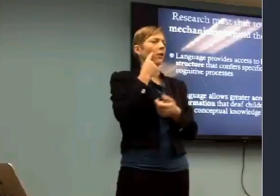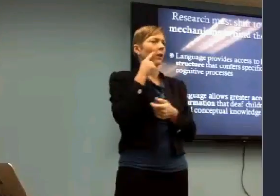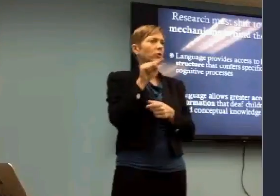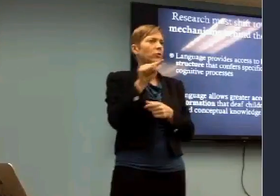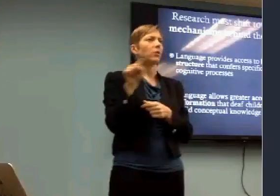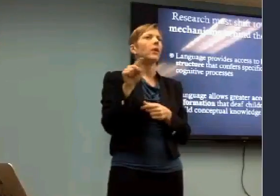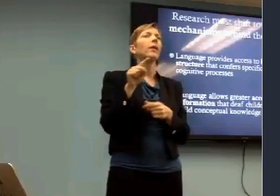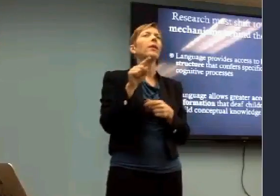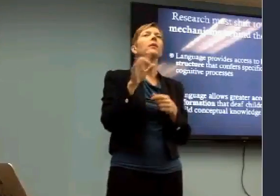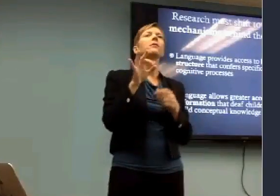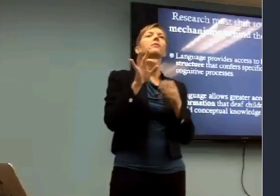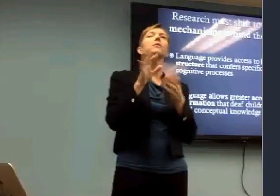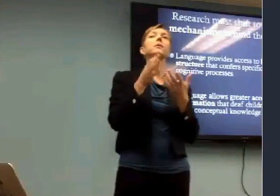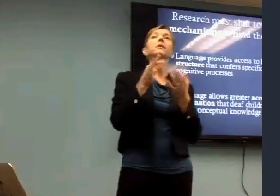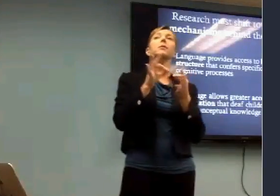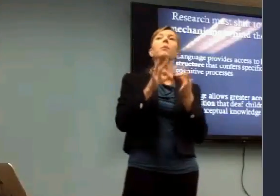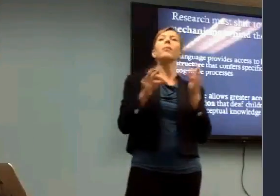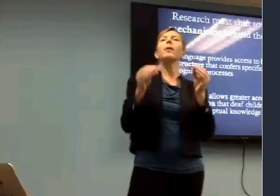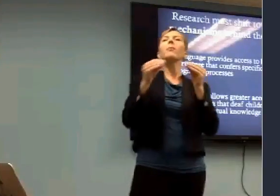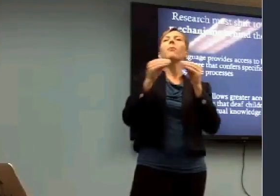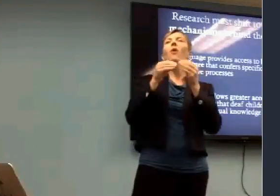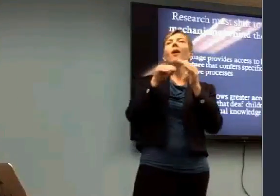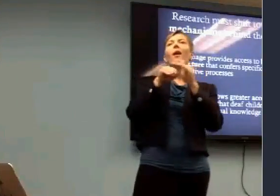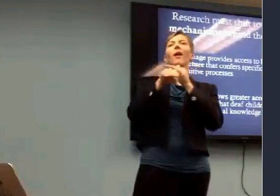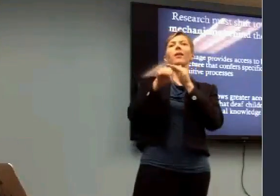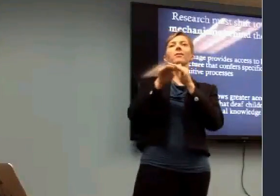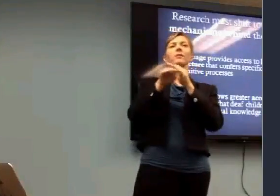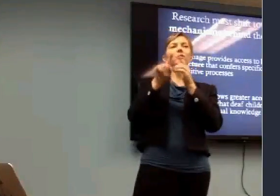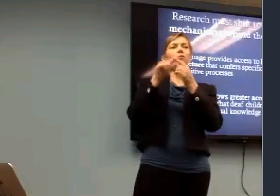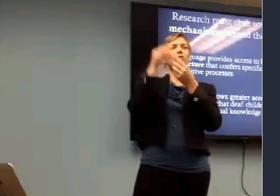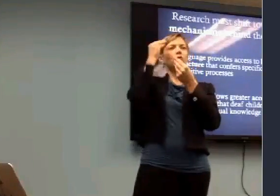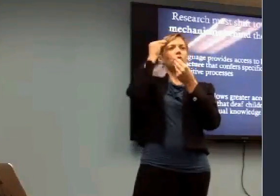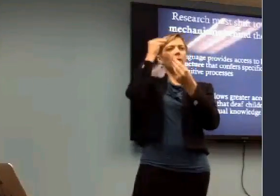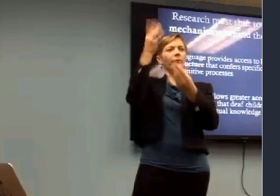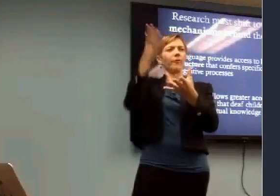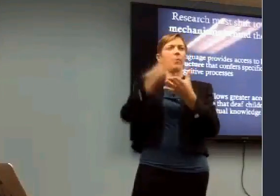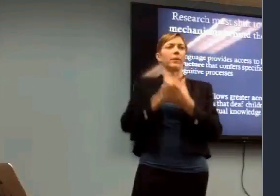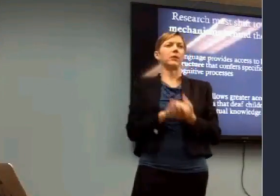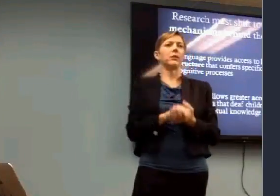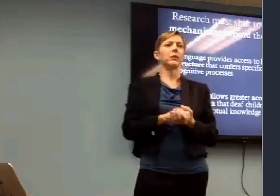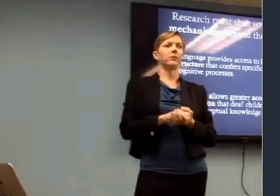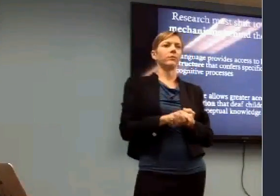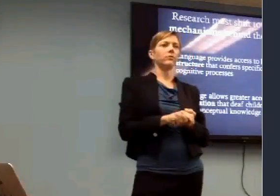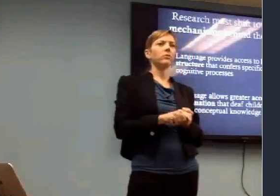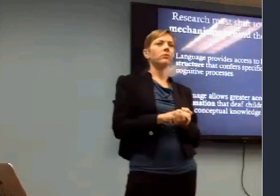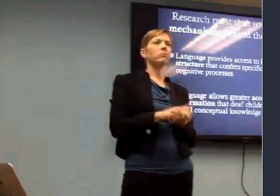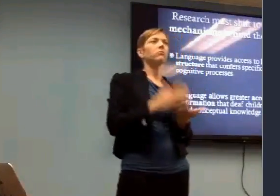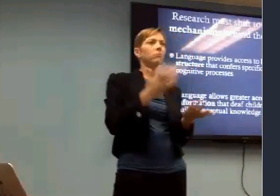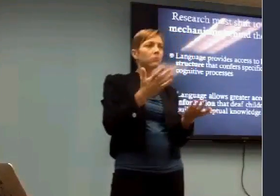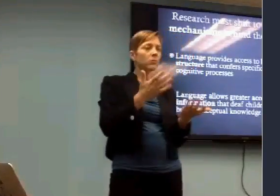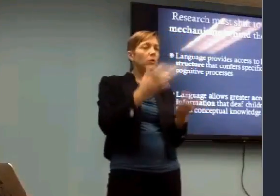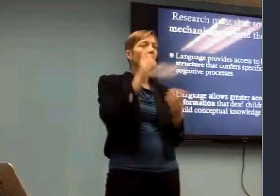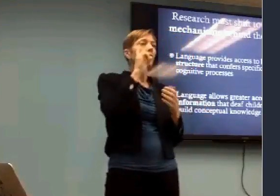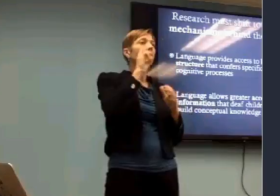second way that language can support is that it simply provides more access to information.